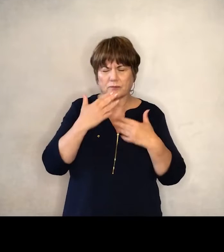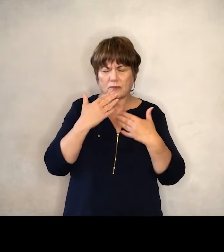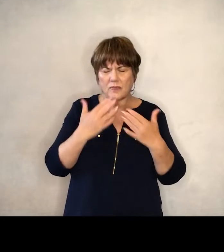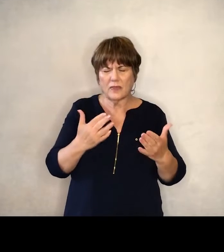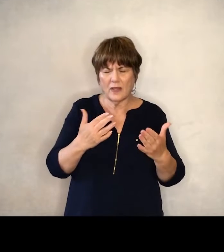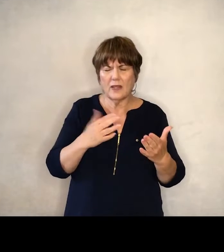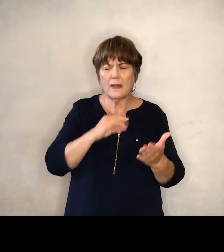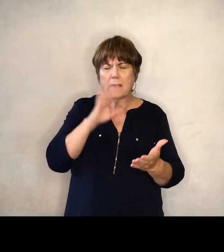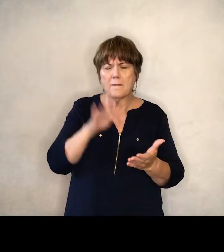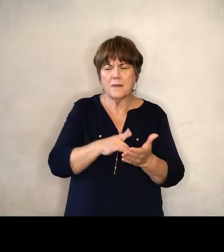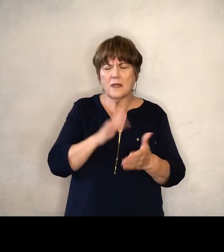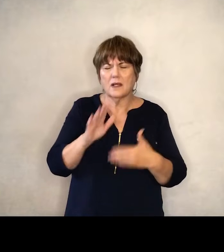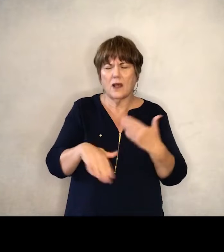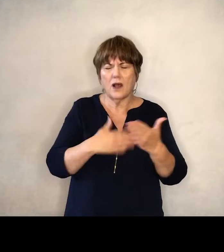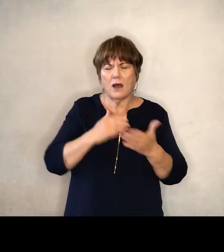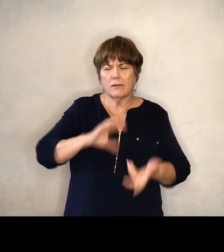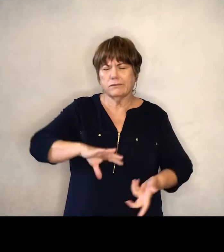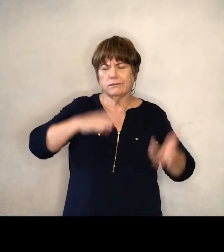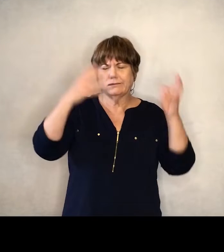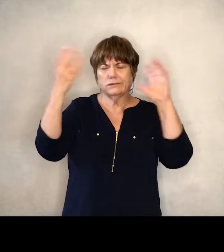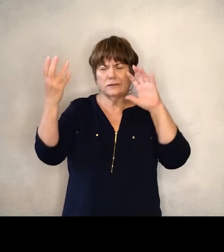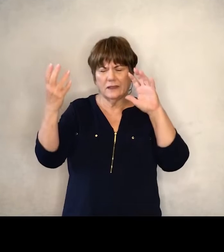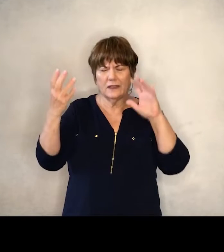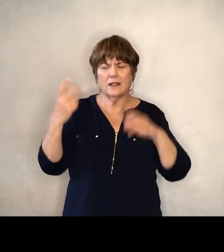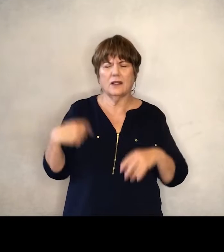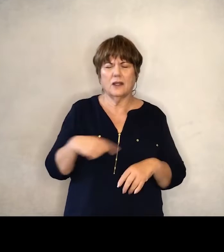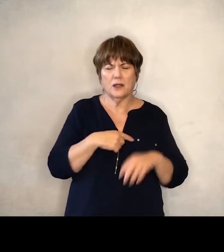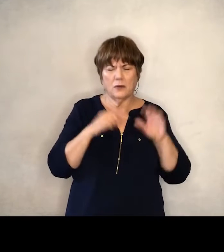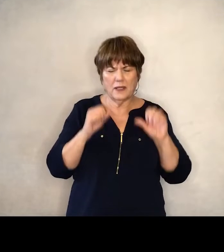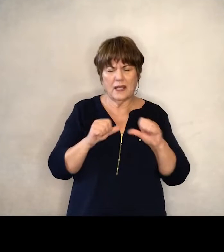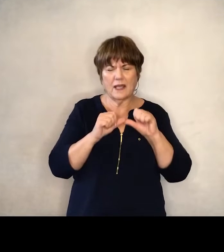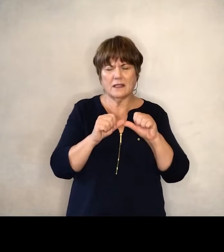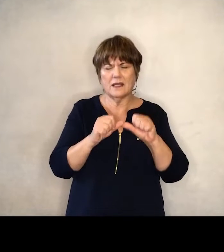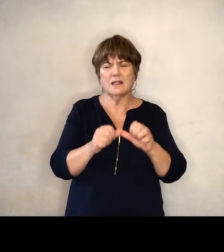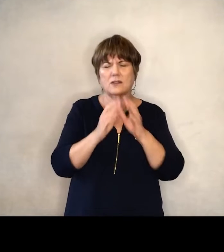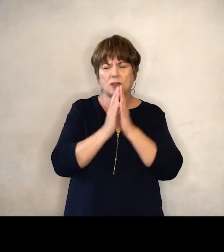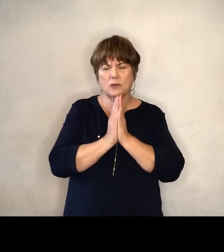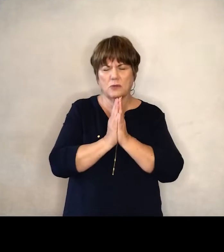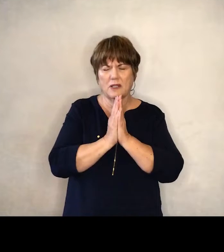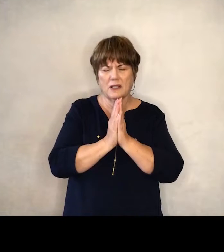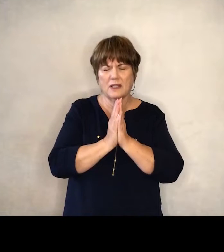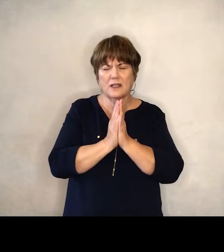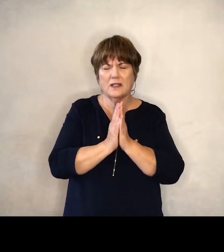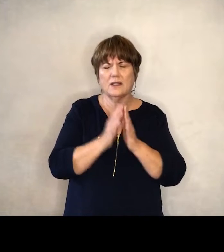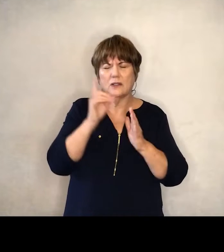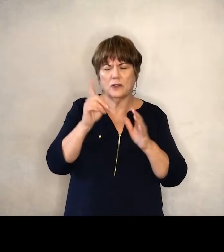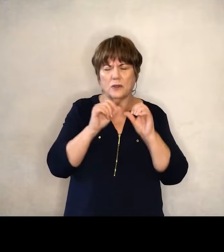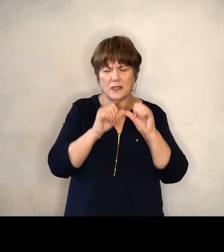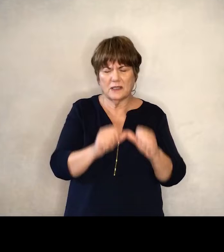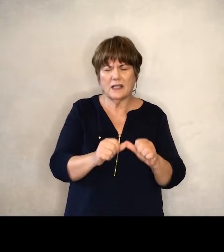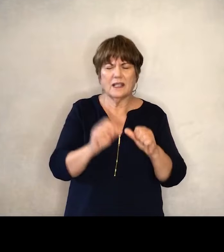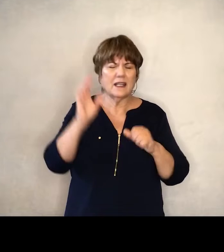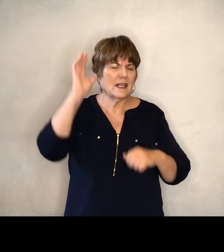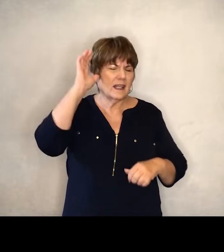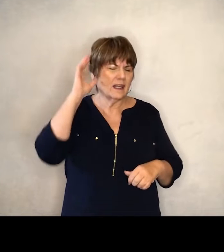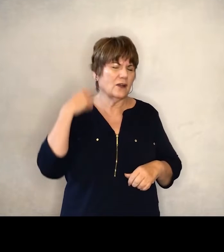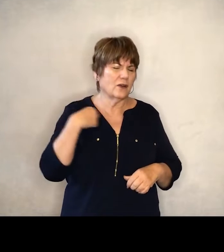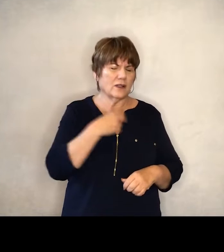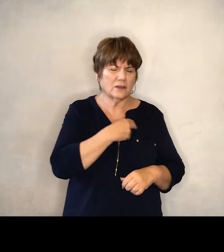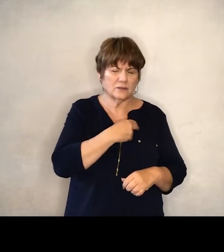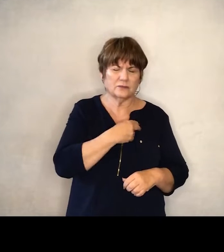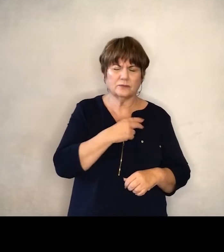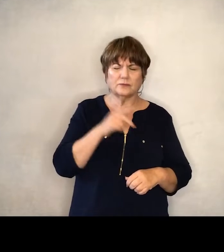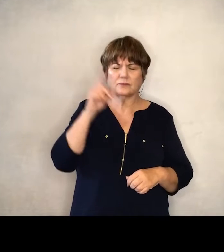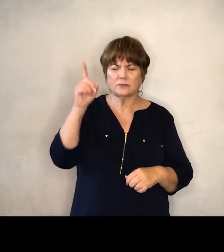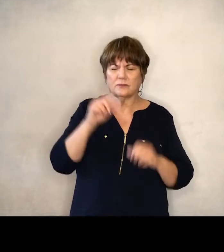the turmoil and tragedy, we can continue to pray. You continue to hear us, and you continue